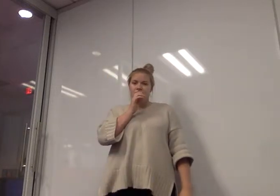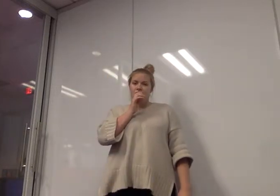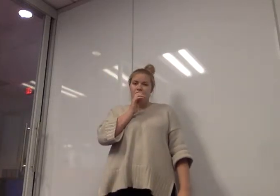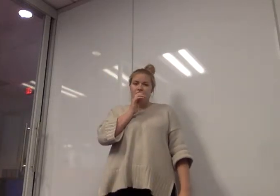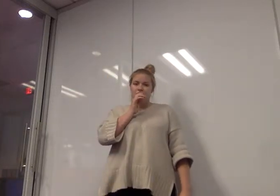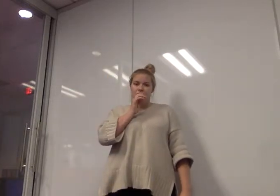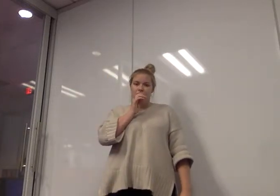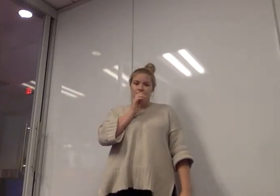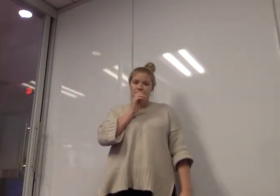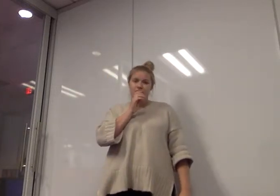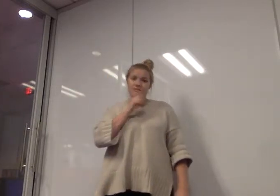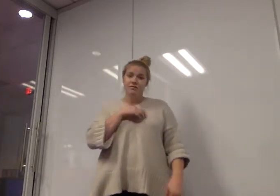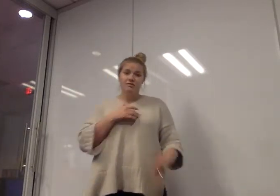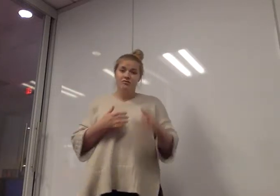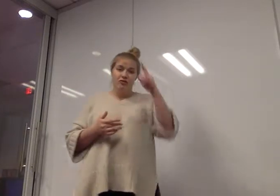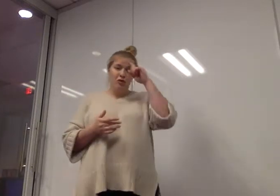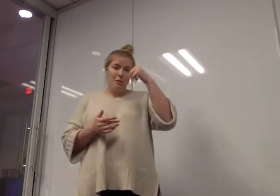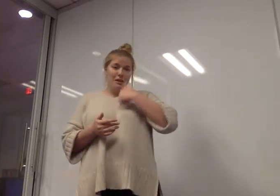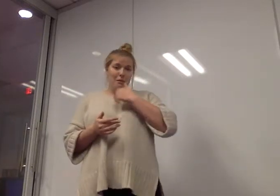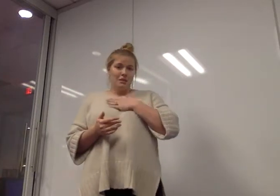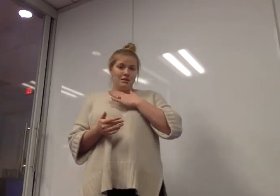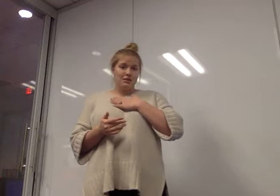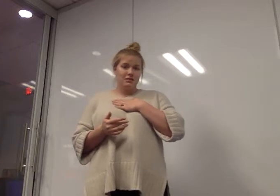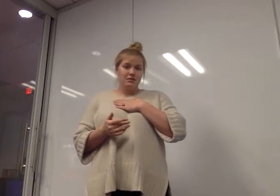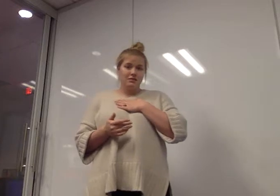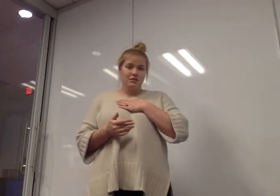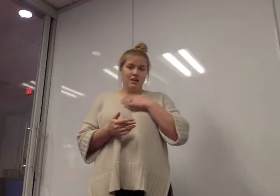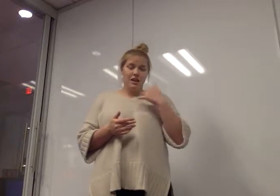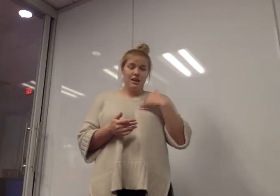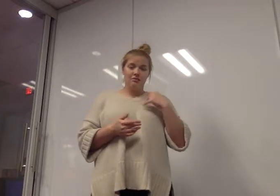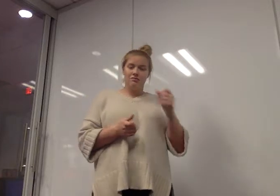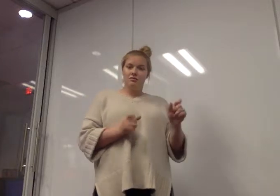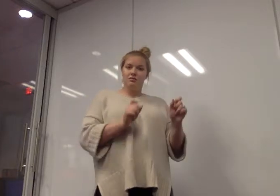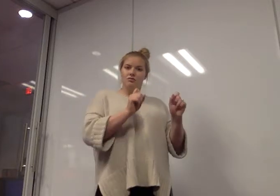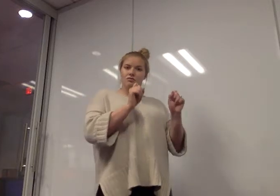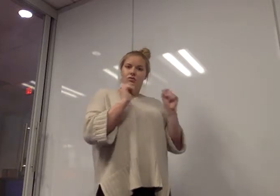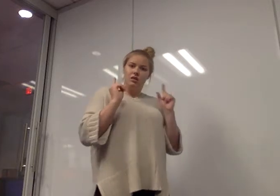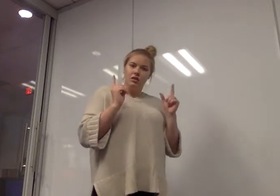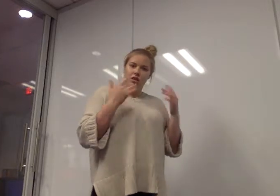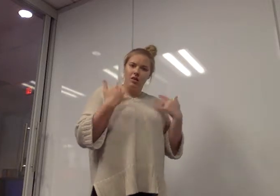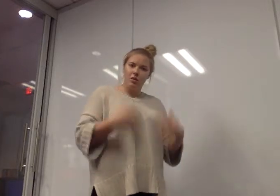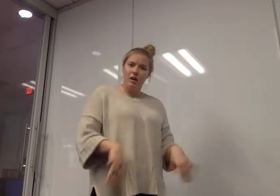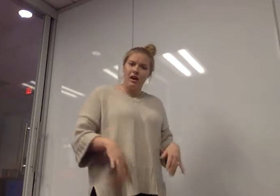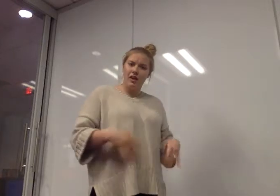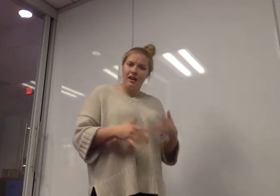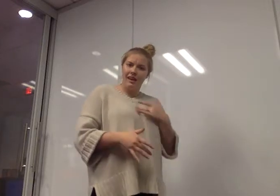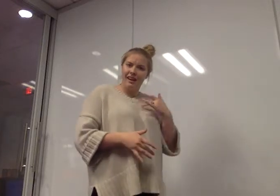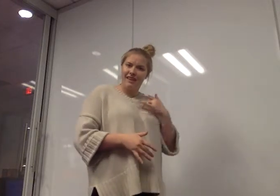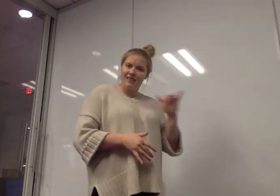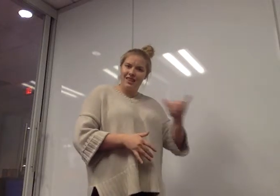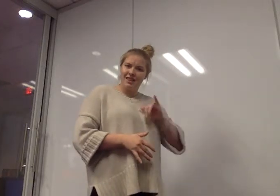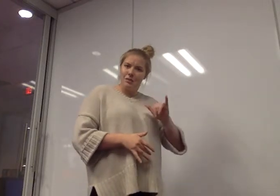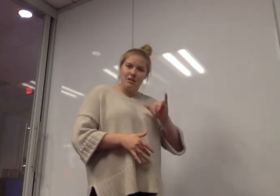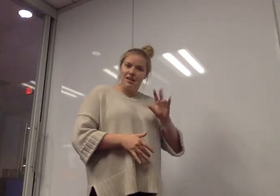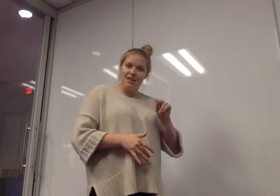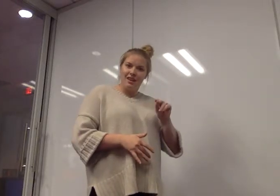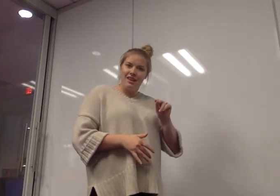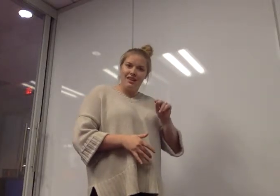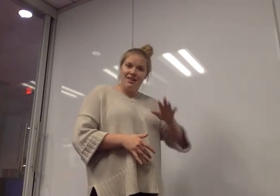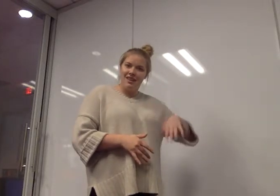And that was the moment for me because 2 things happened. One was that I realized, oh my gosh, I don't feel like that anymore. I don't feel that